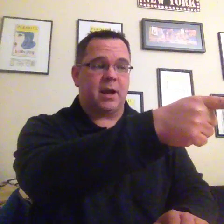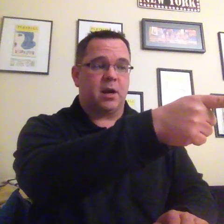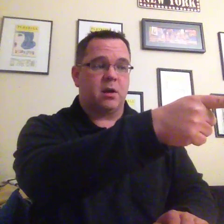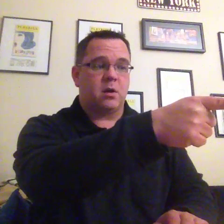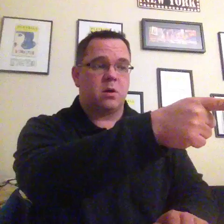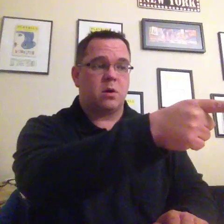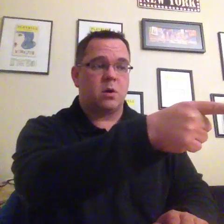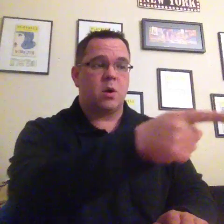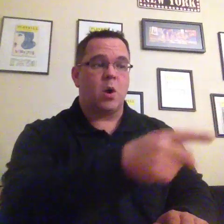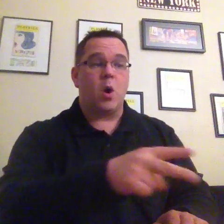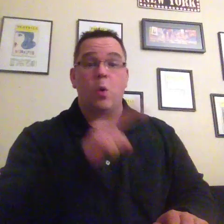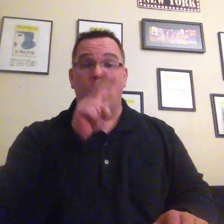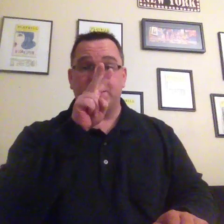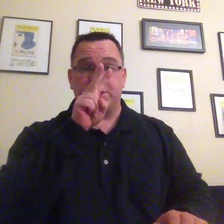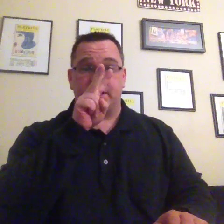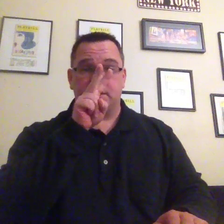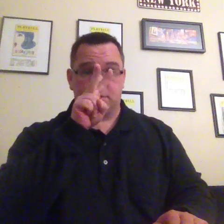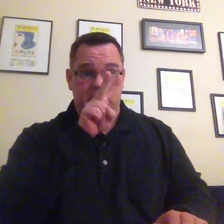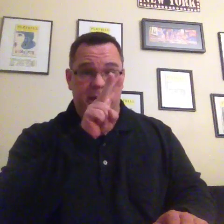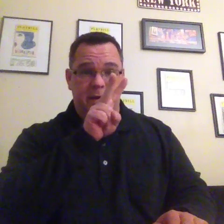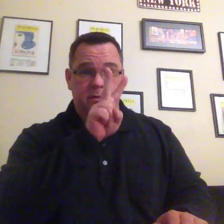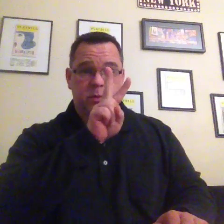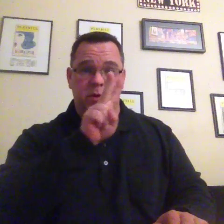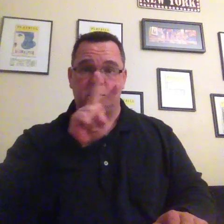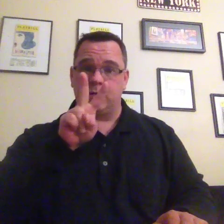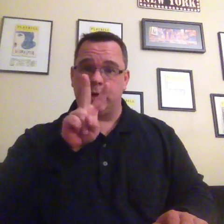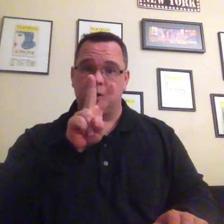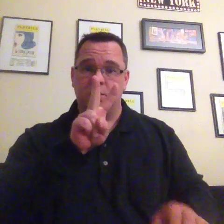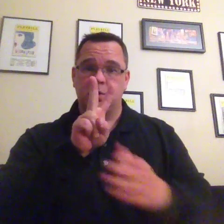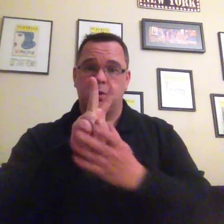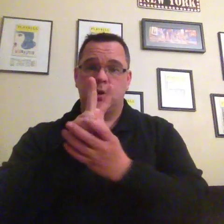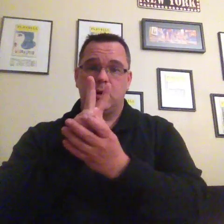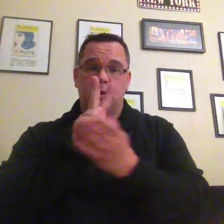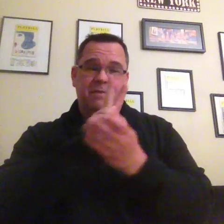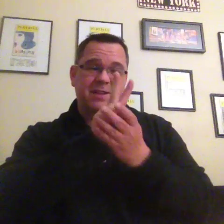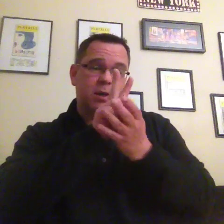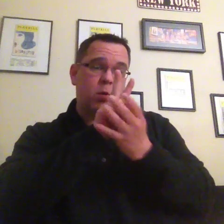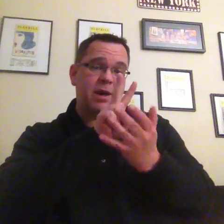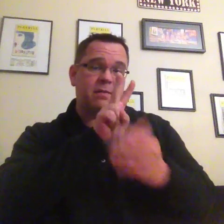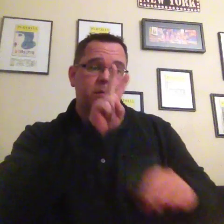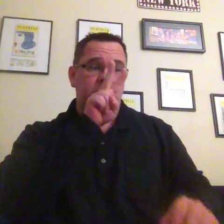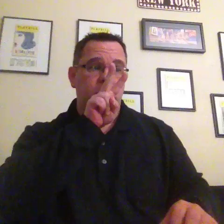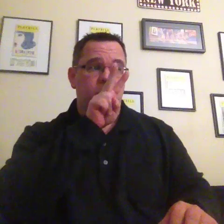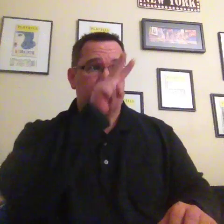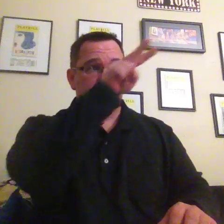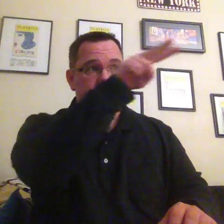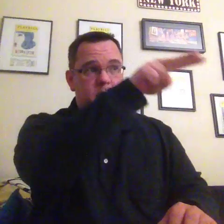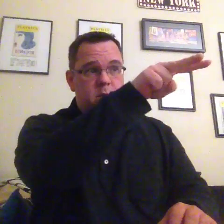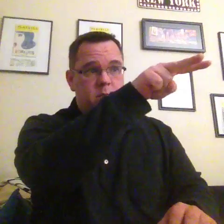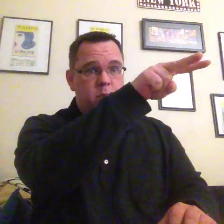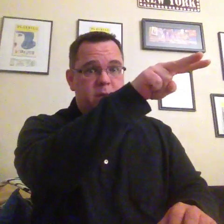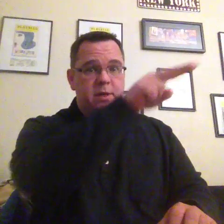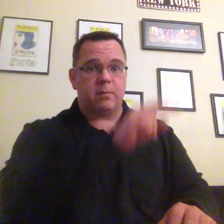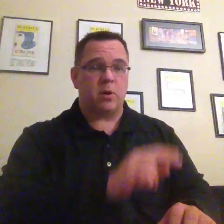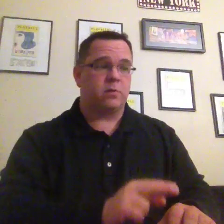there. Watching. Again, with the two fingers facing away from you, point them over